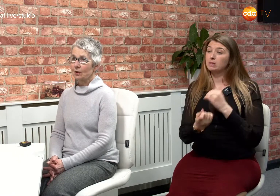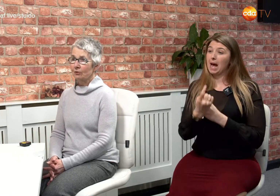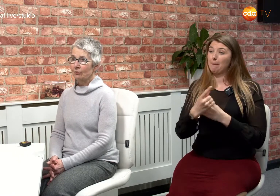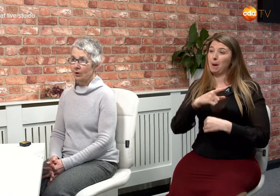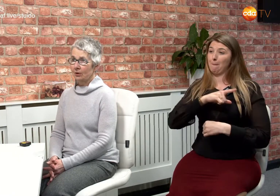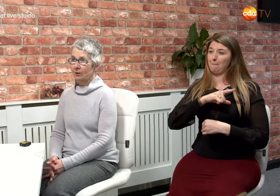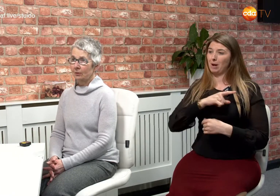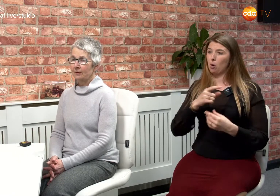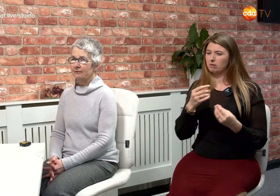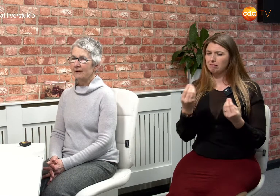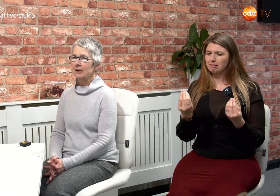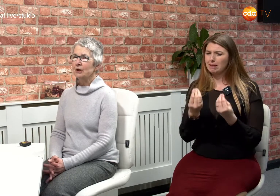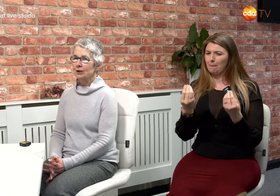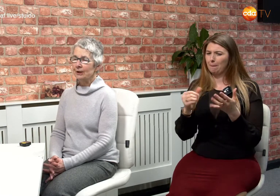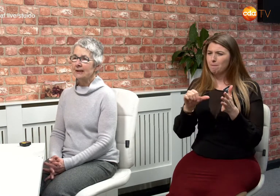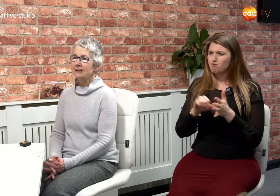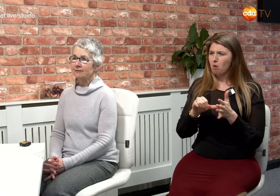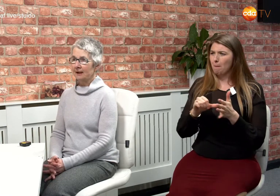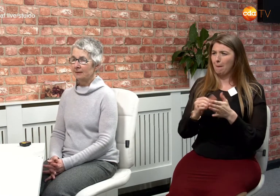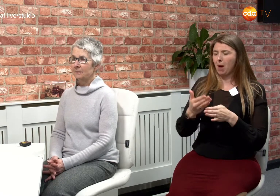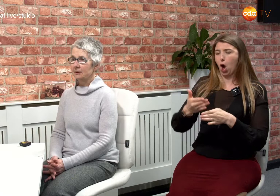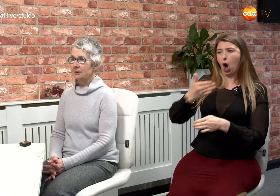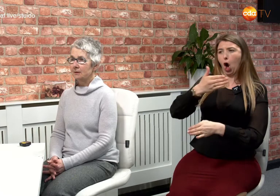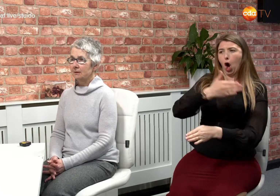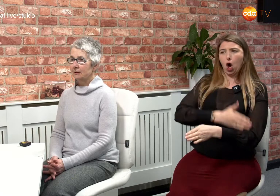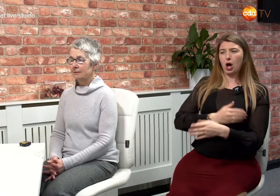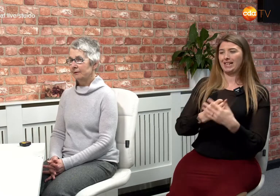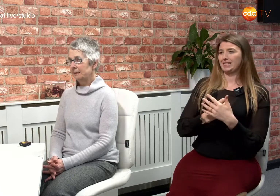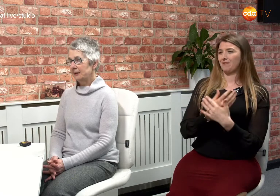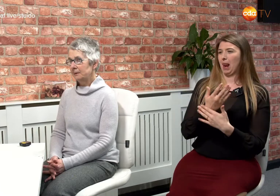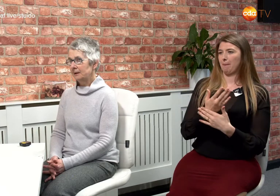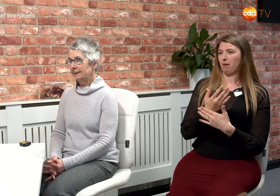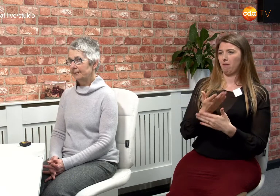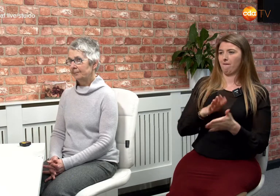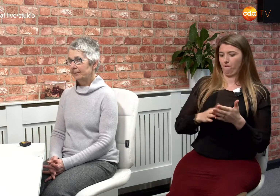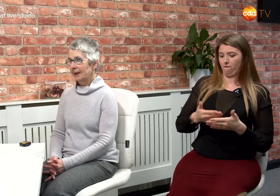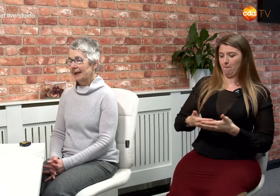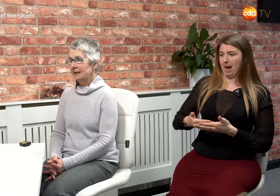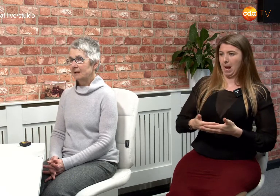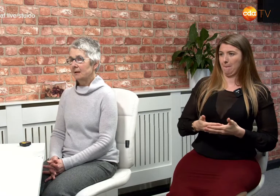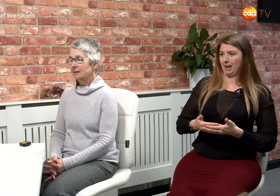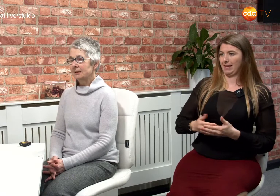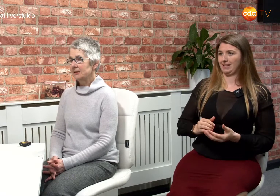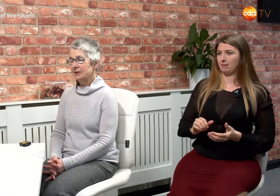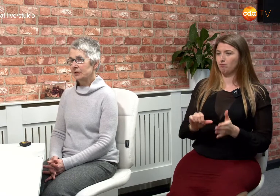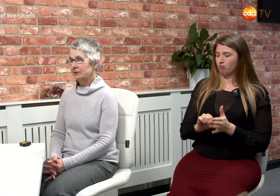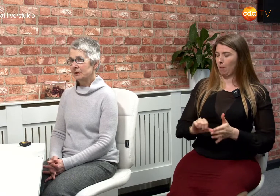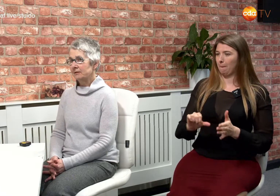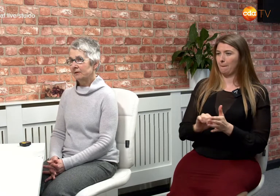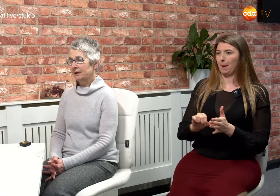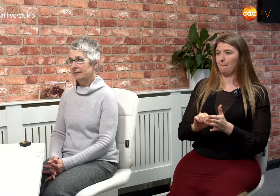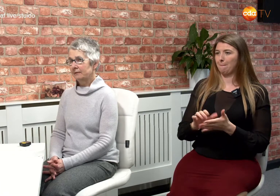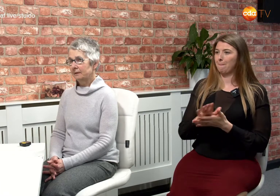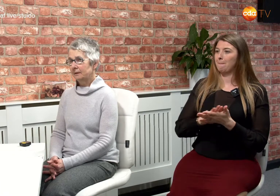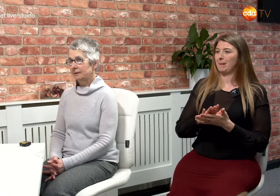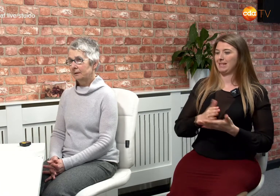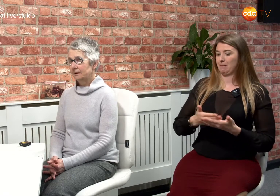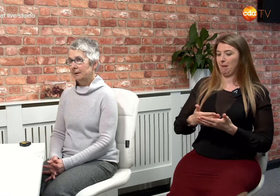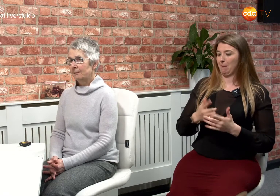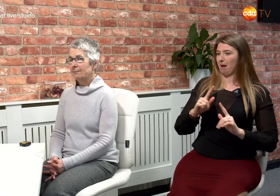something has gone wrong with the very early development of the baby and it can't continue to